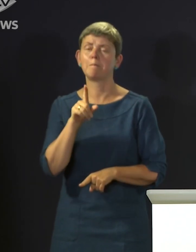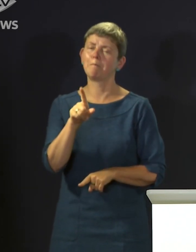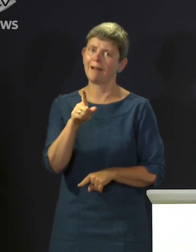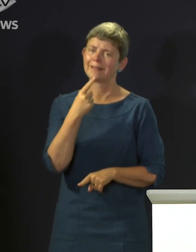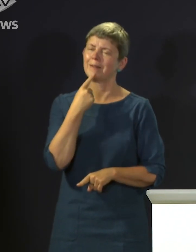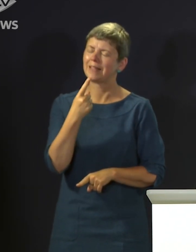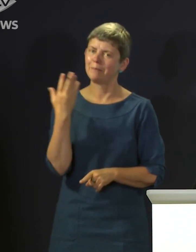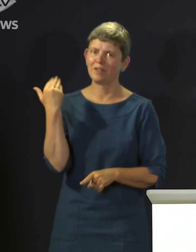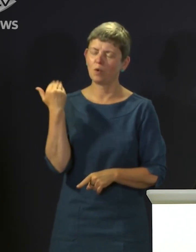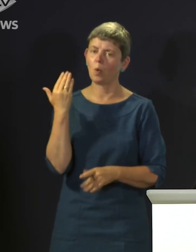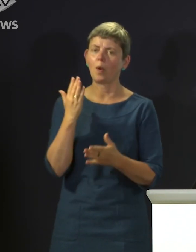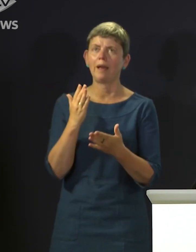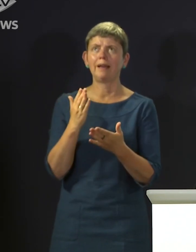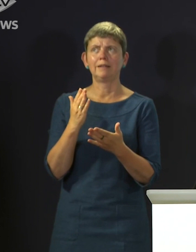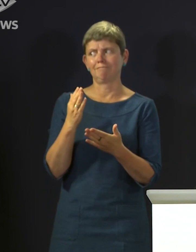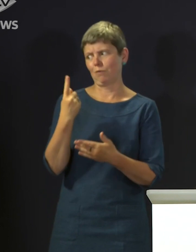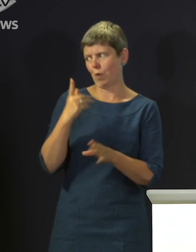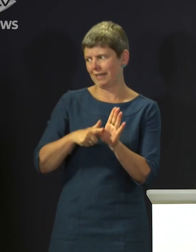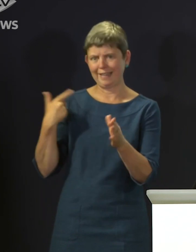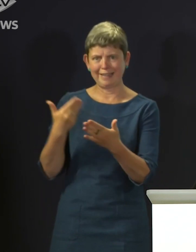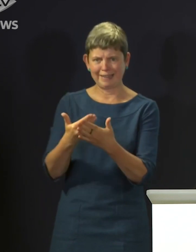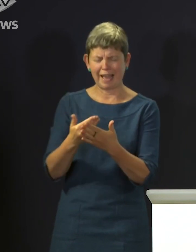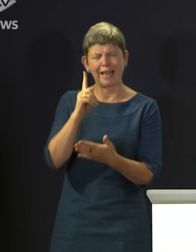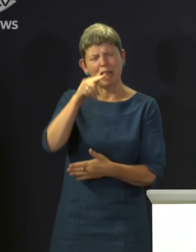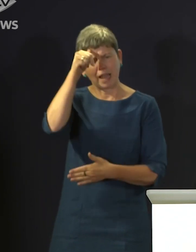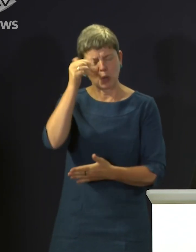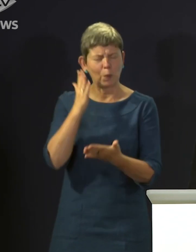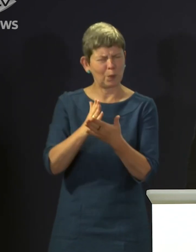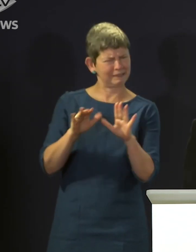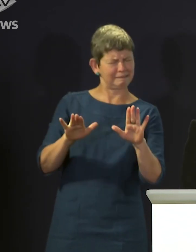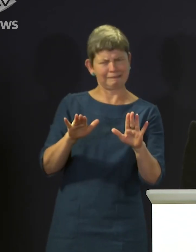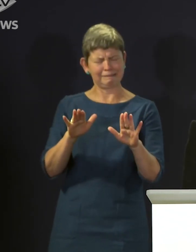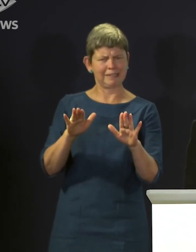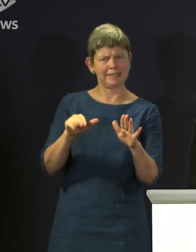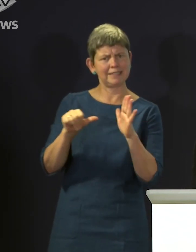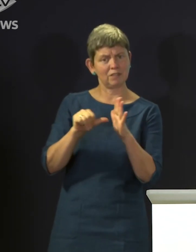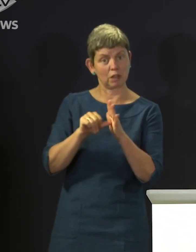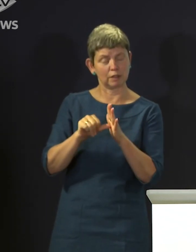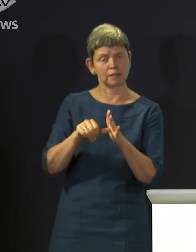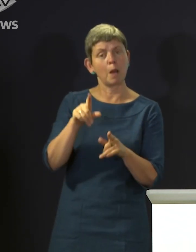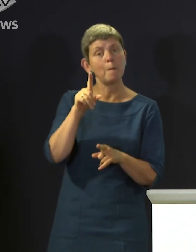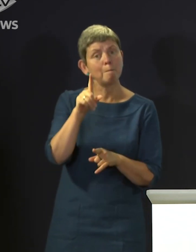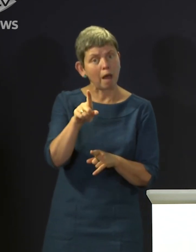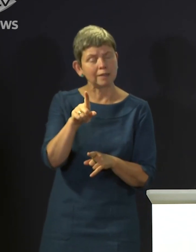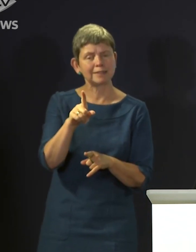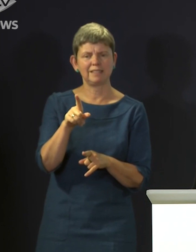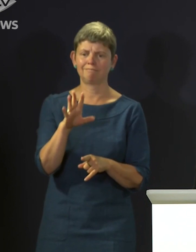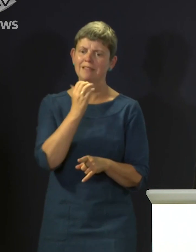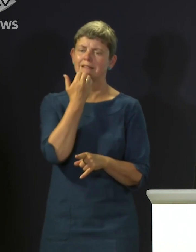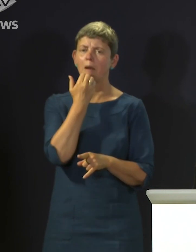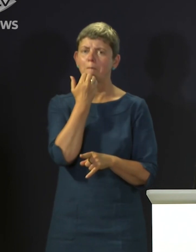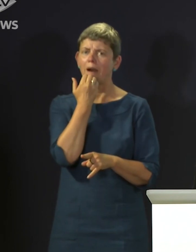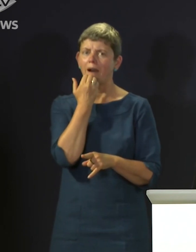times before over the past year, and I know this is really difficult, but it's important, the situation underneath the raw data is often